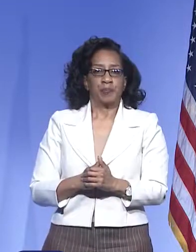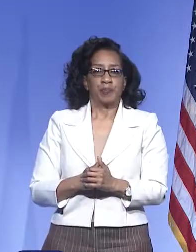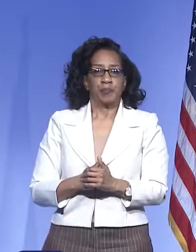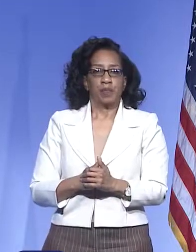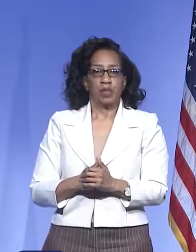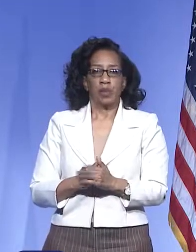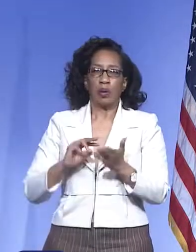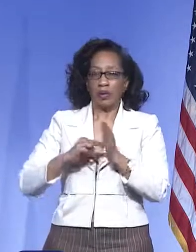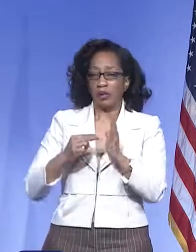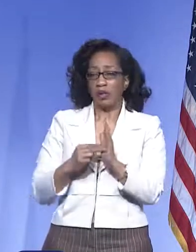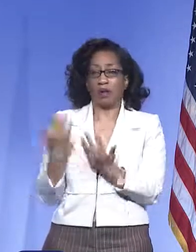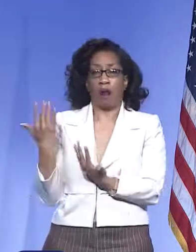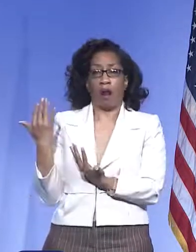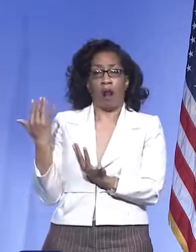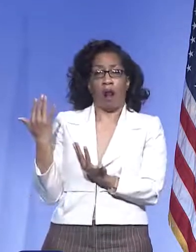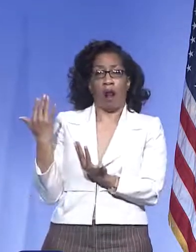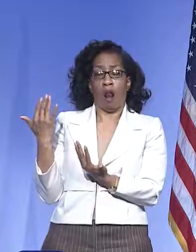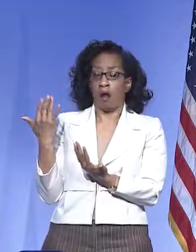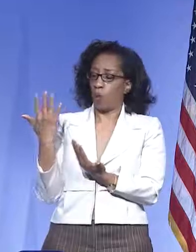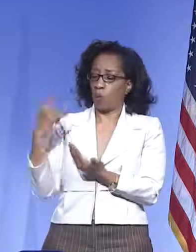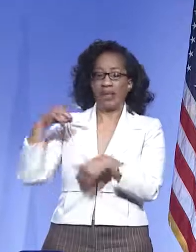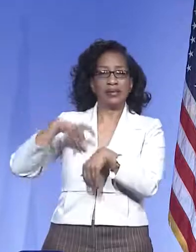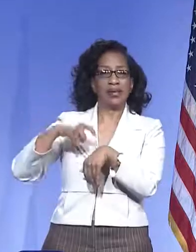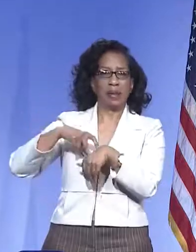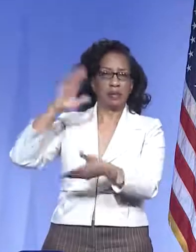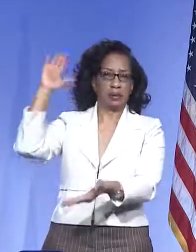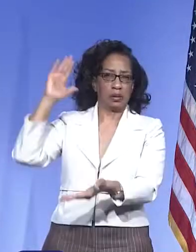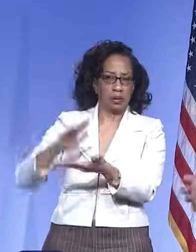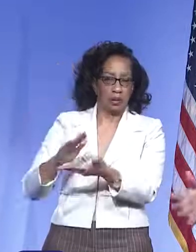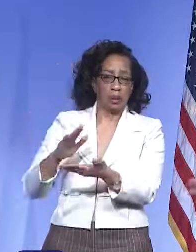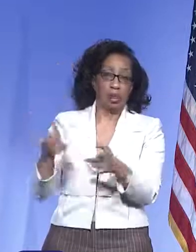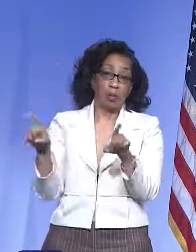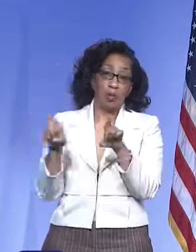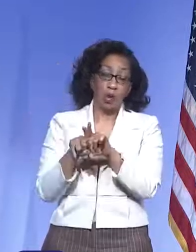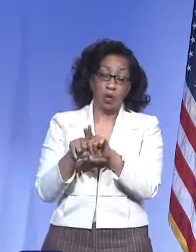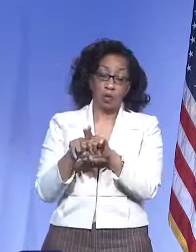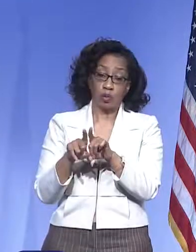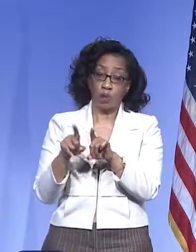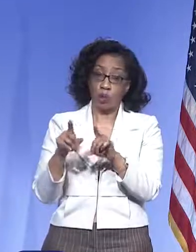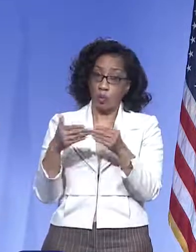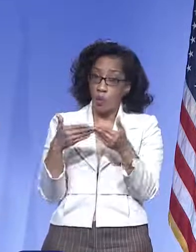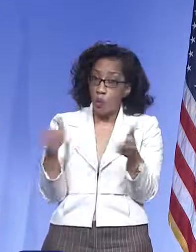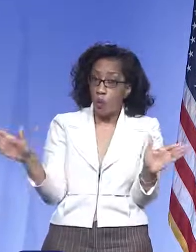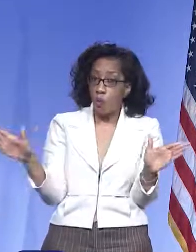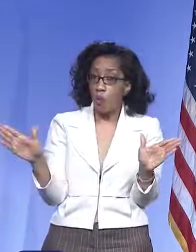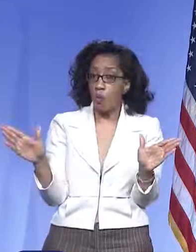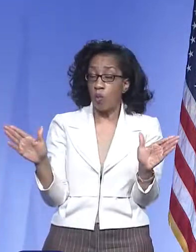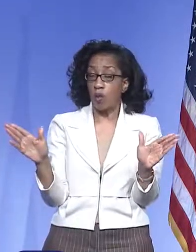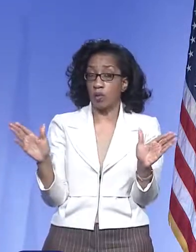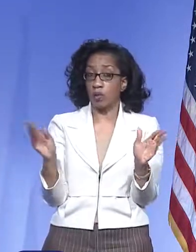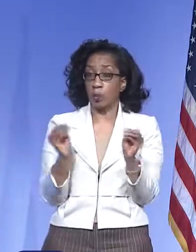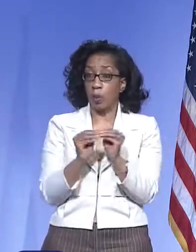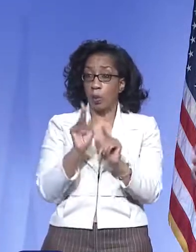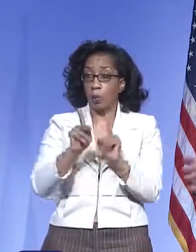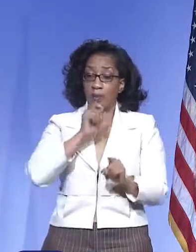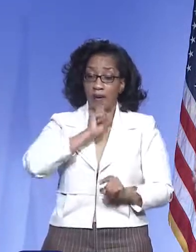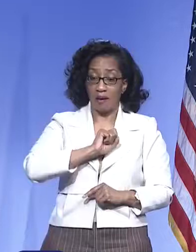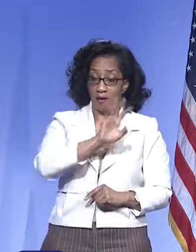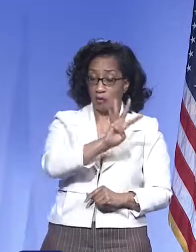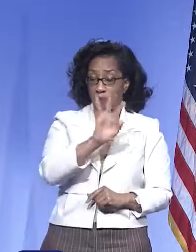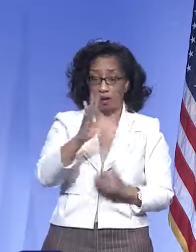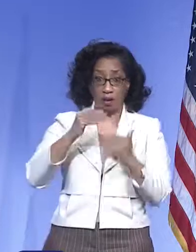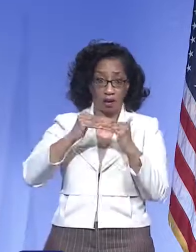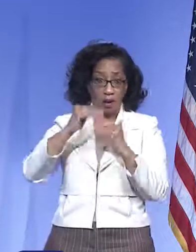less wait time if you do call the number. We're also hopeful, though, that as we open this up to folks in the younger ages, that folks will